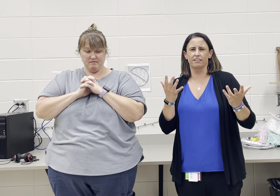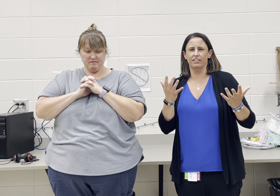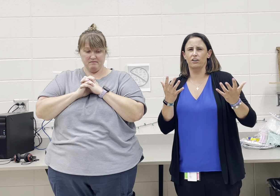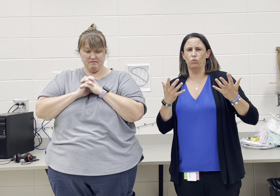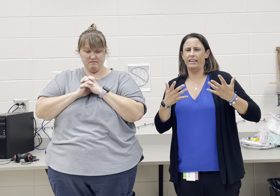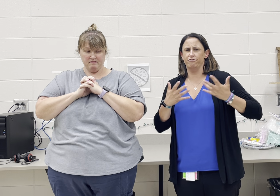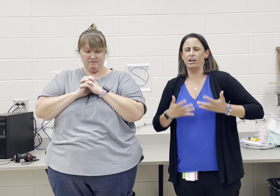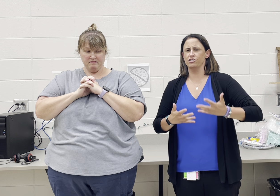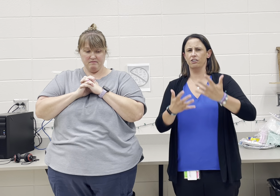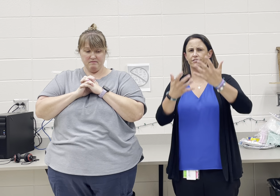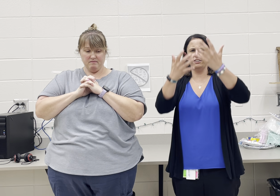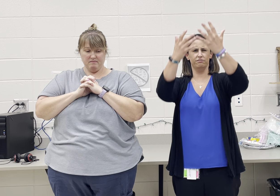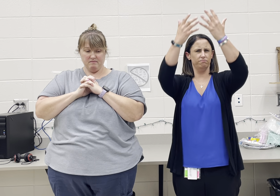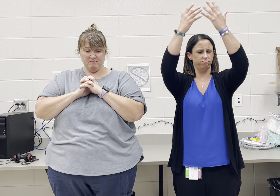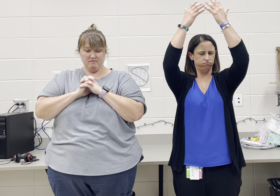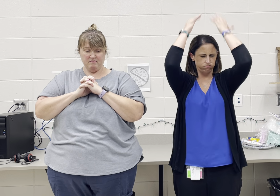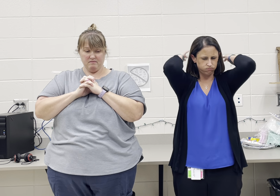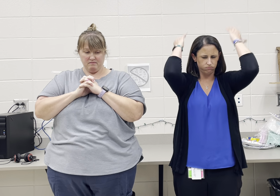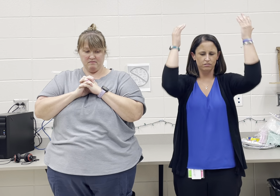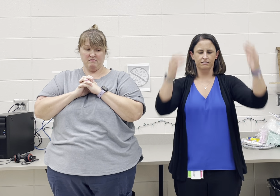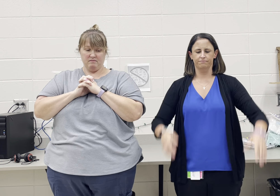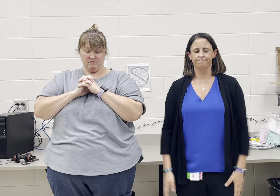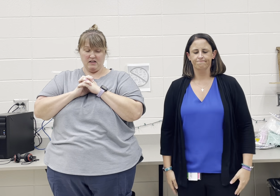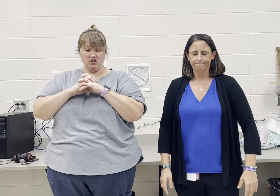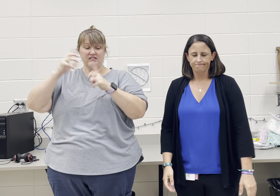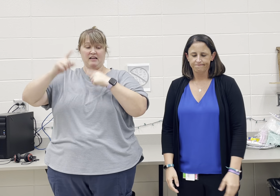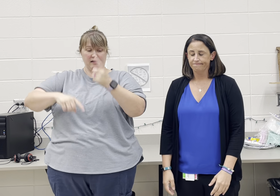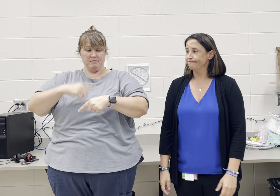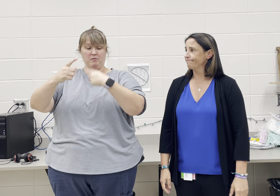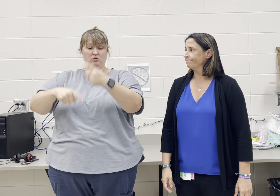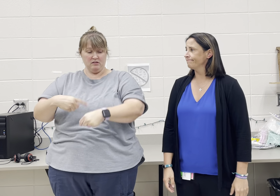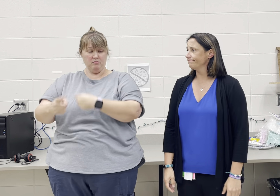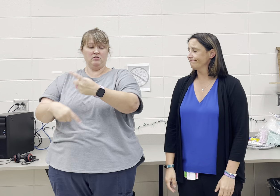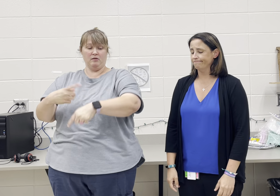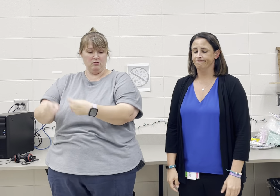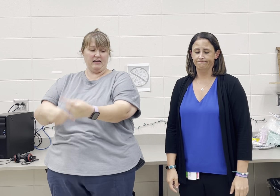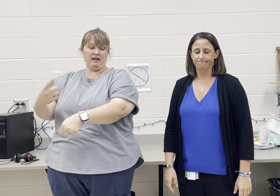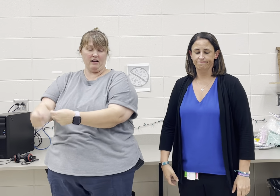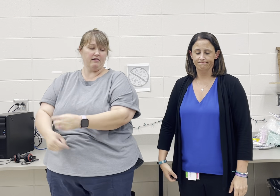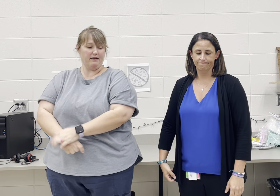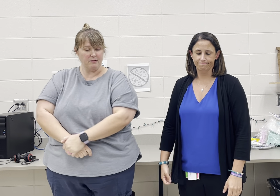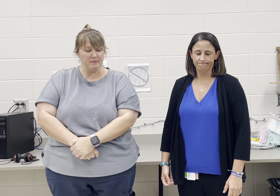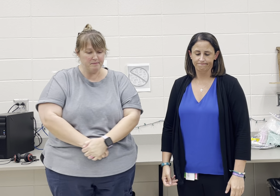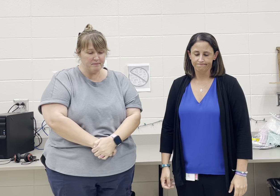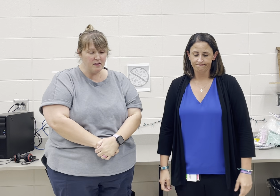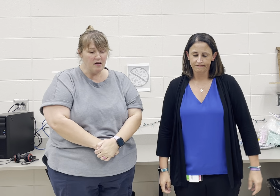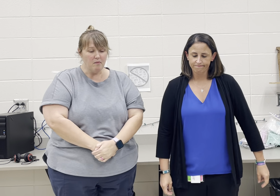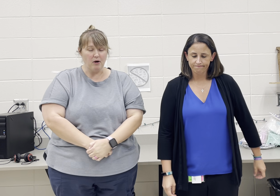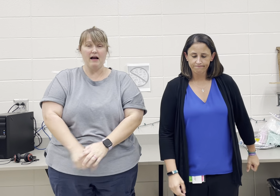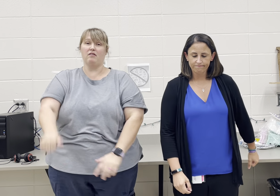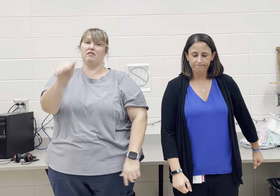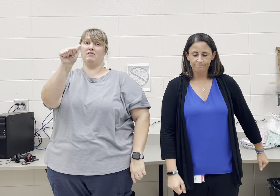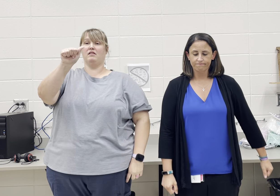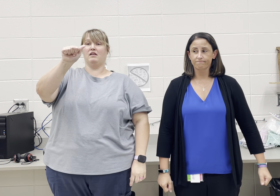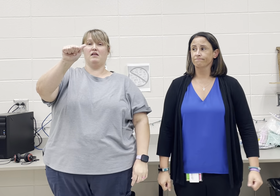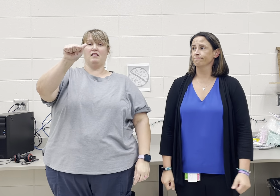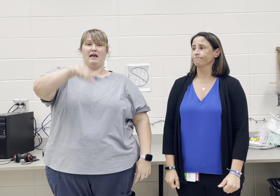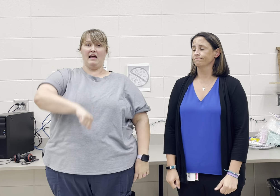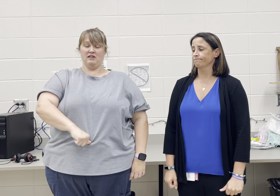like a wave crashing over you. You just get tumbled and tumbled and tumbled and you can't get out. Yeah, Mhm. those. Proud. A